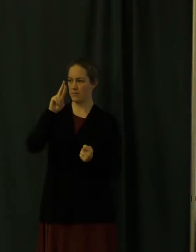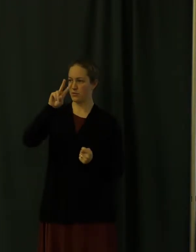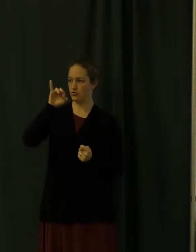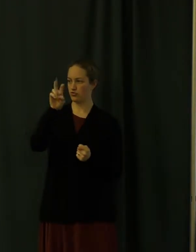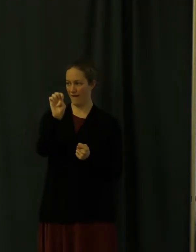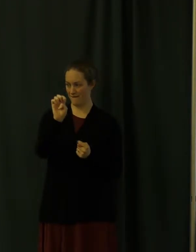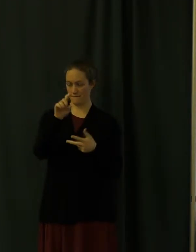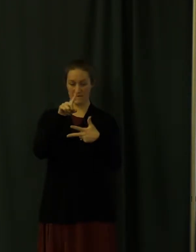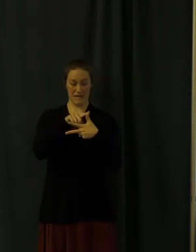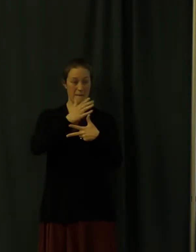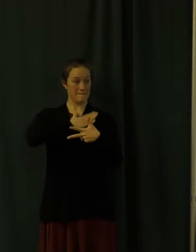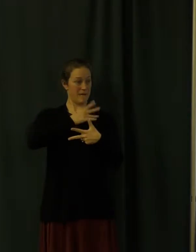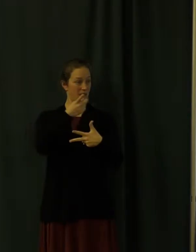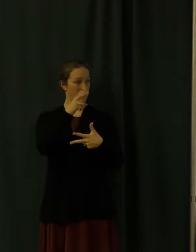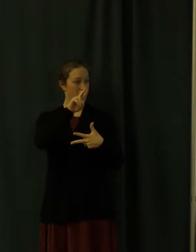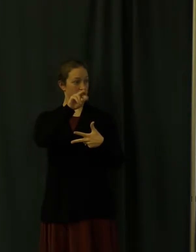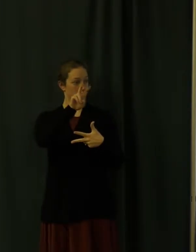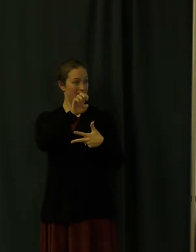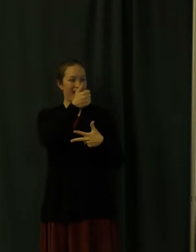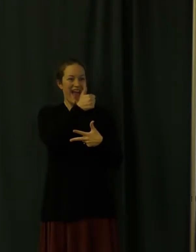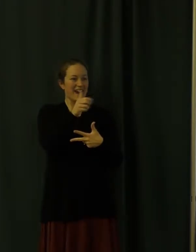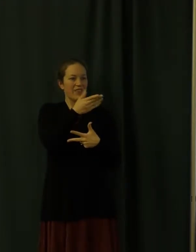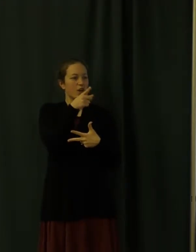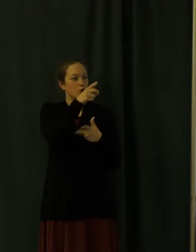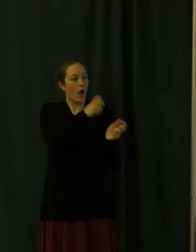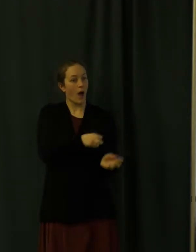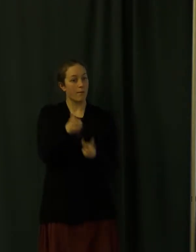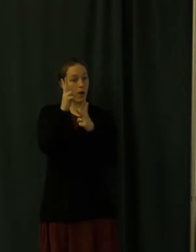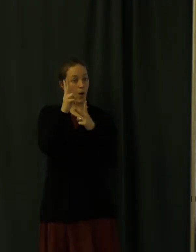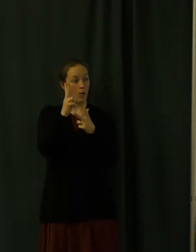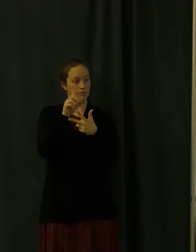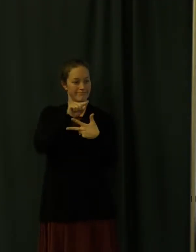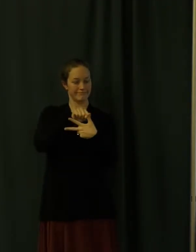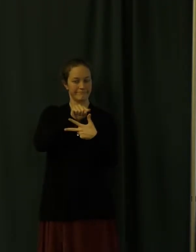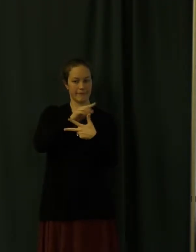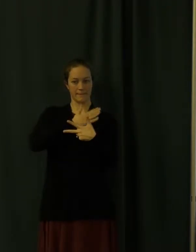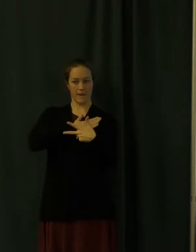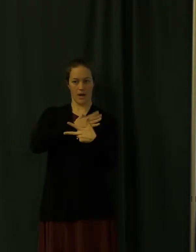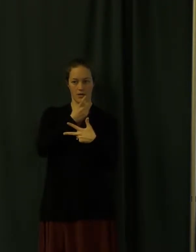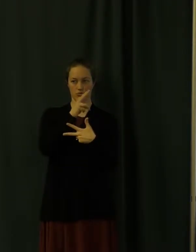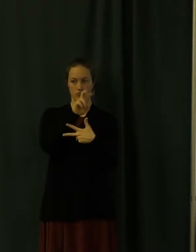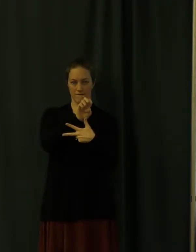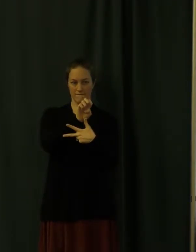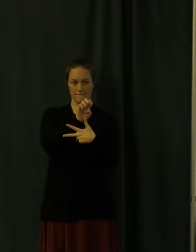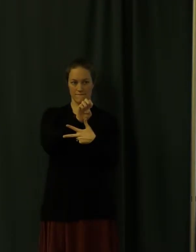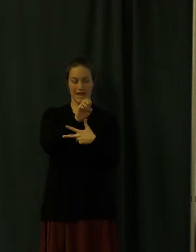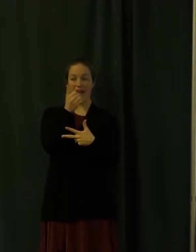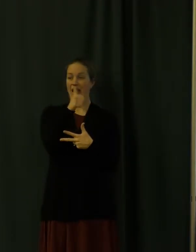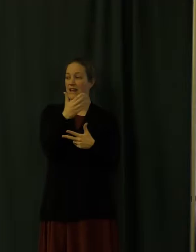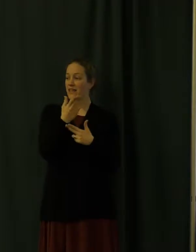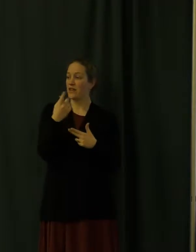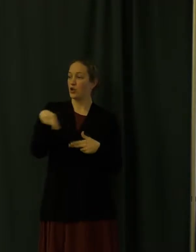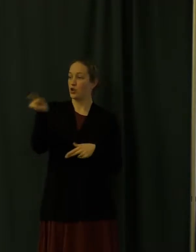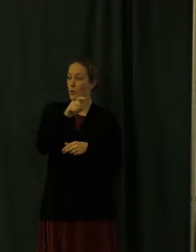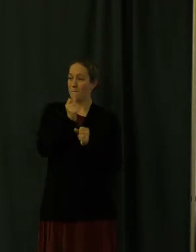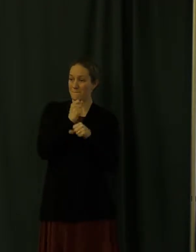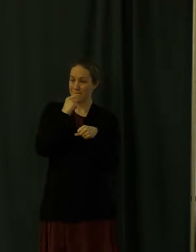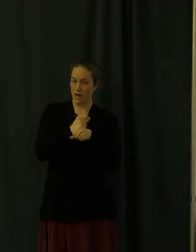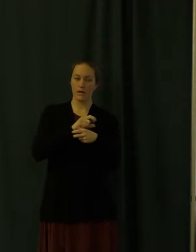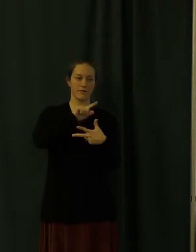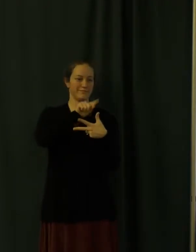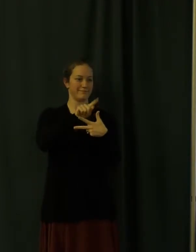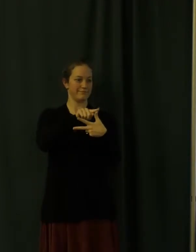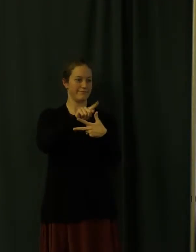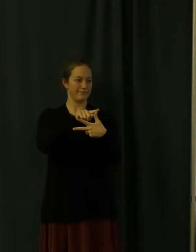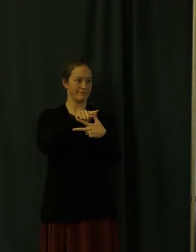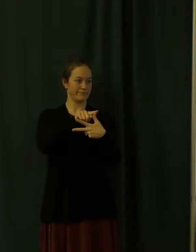is going to be anything that you upload is going to go into My Drive. Anything that you create is going to go in My Drive. I